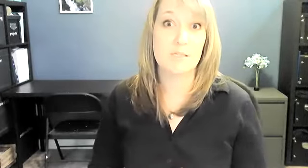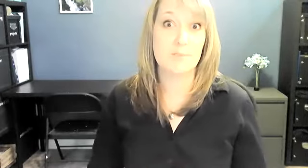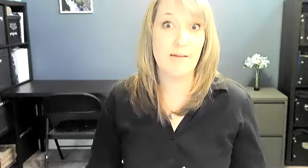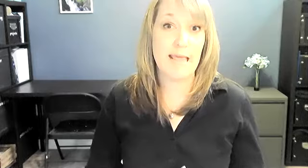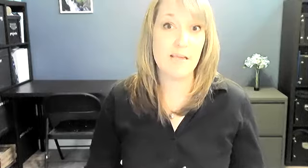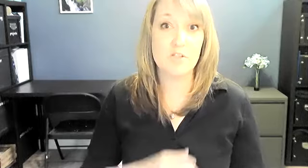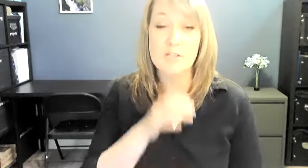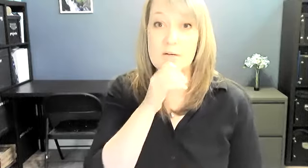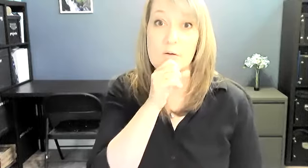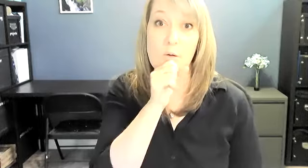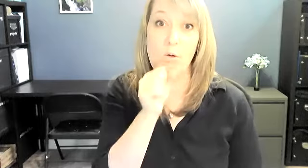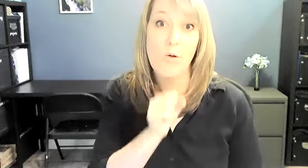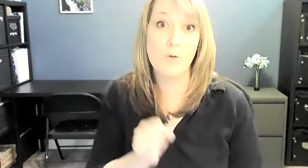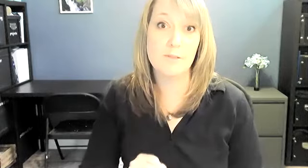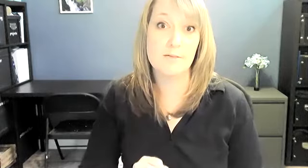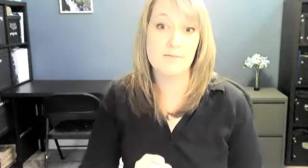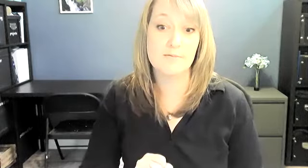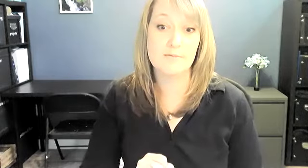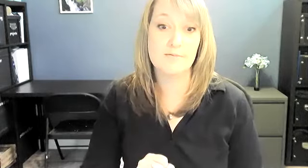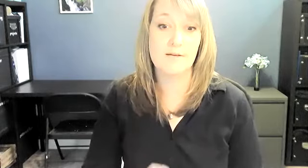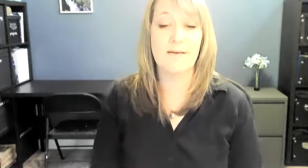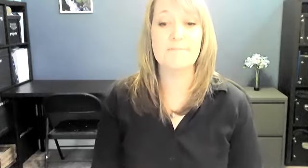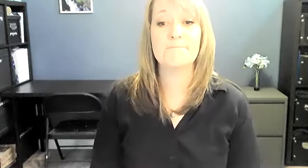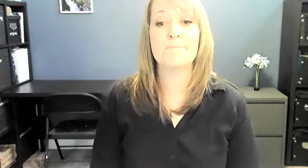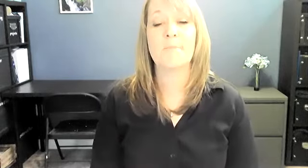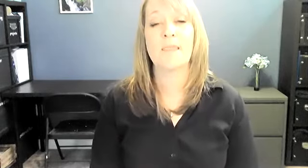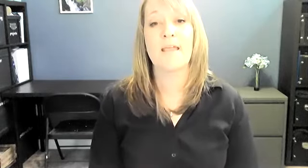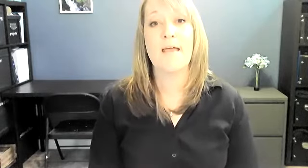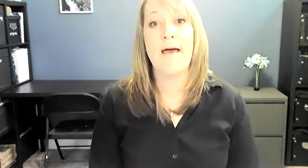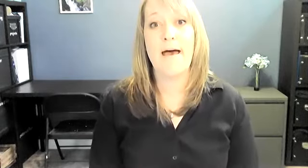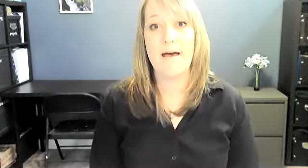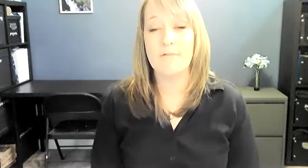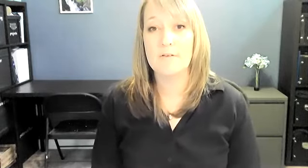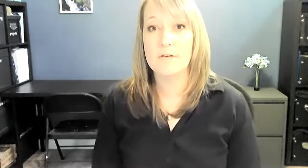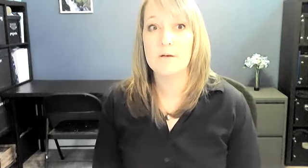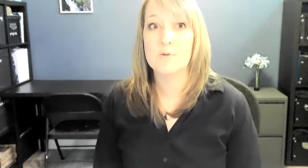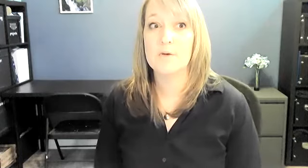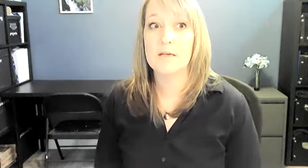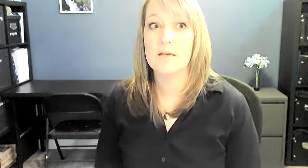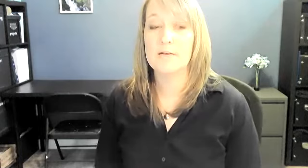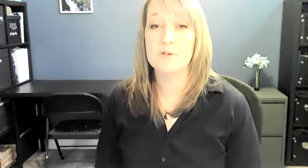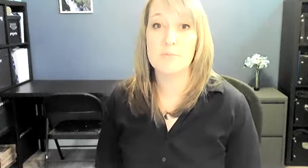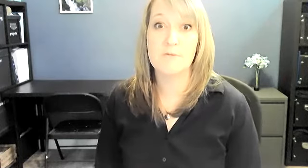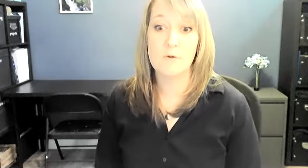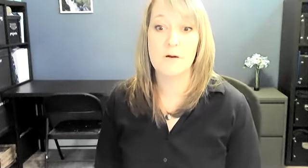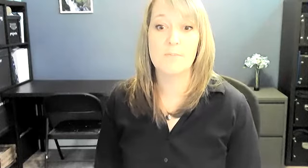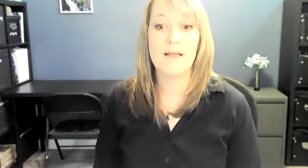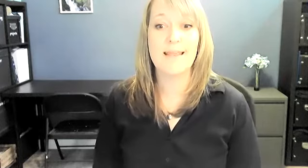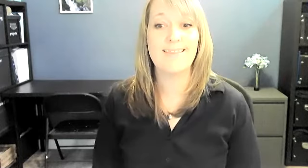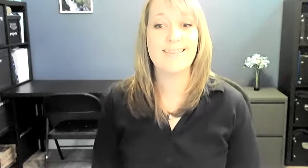about age. Old. Okay. Have, we have learned before, but in